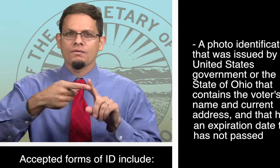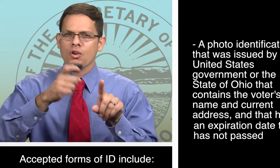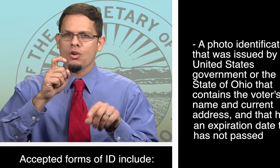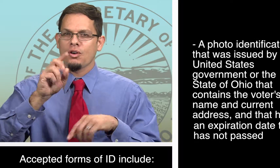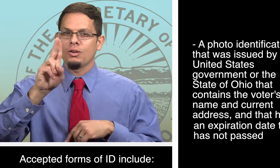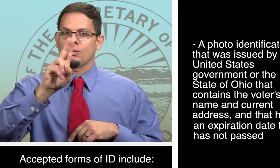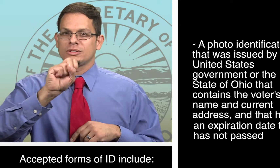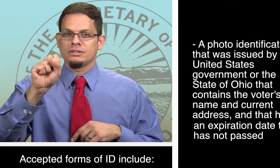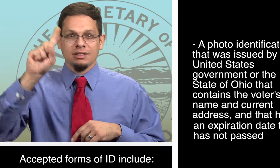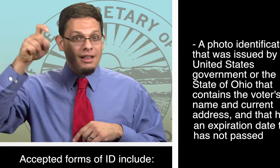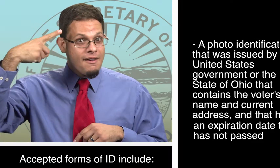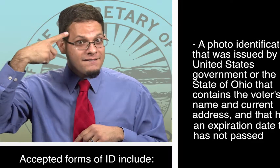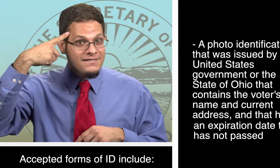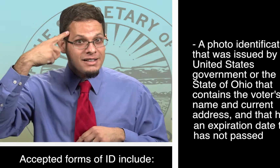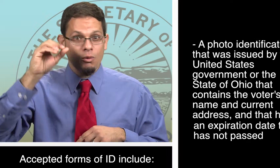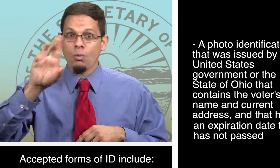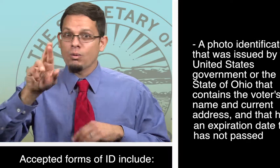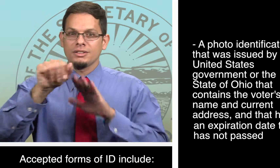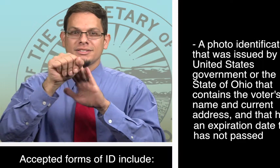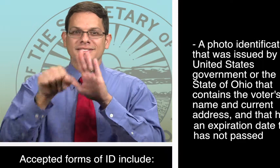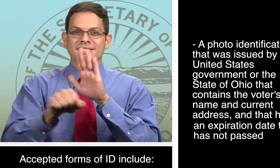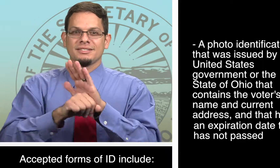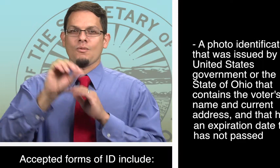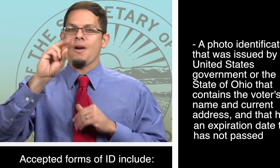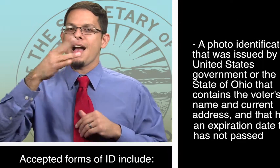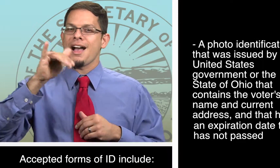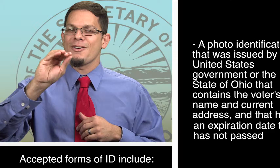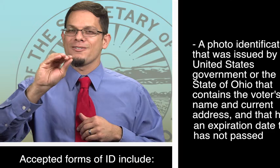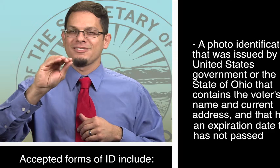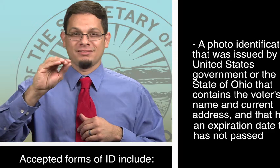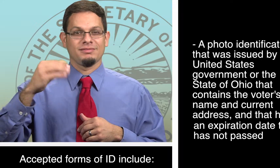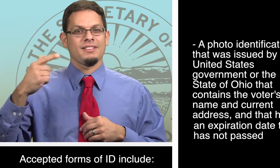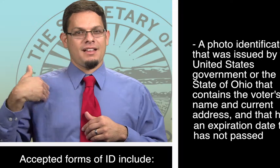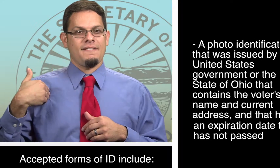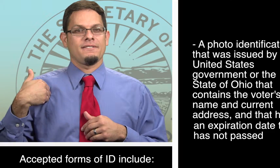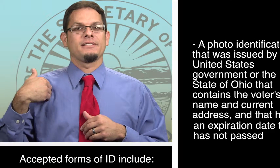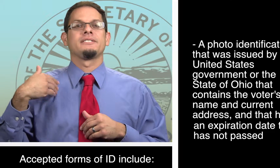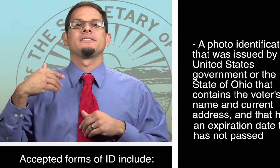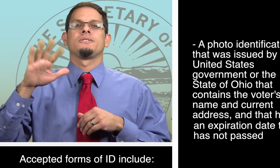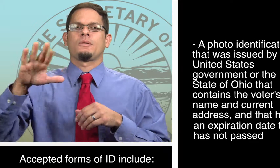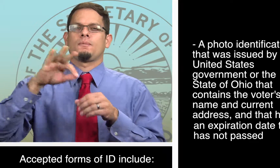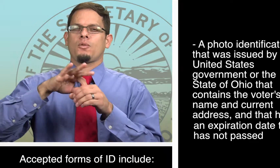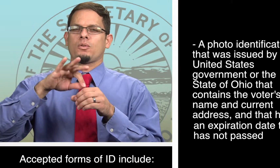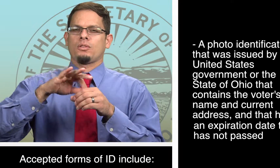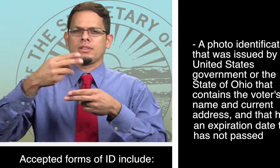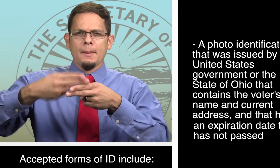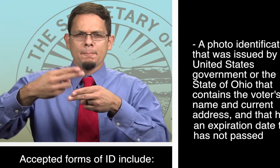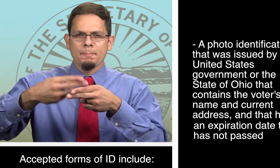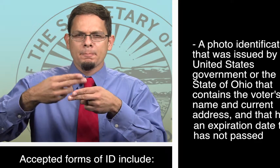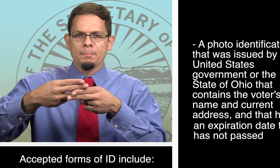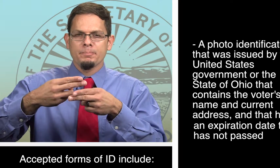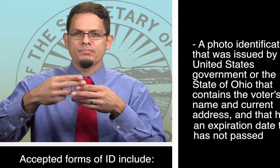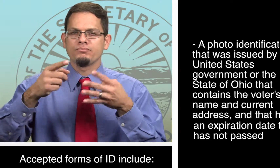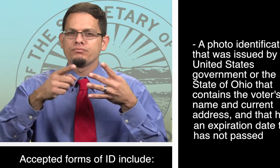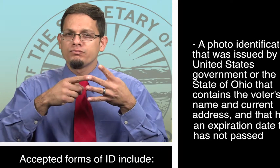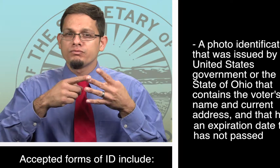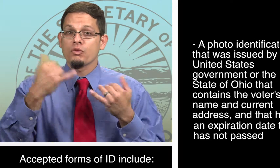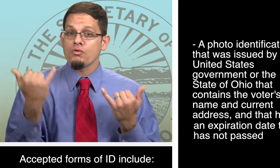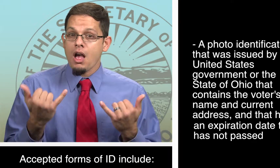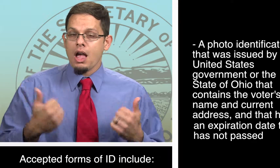A photo identification that was issued by the United States government or the state of Ohio that contains the voter's name